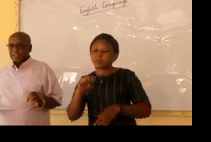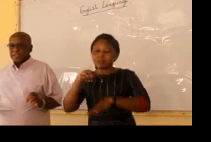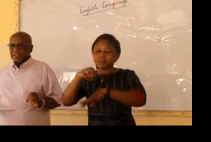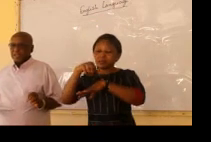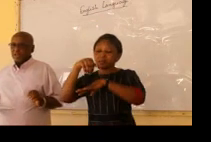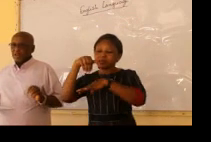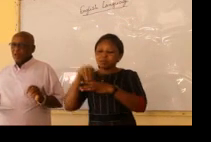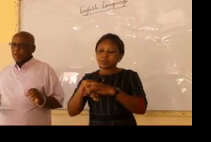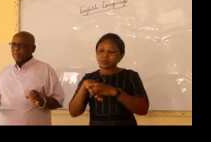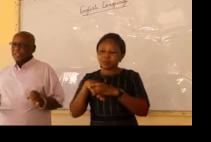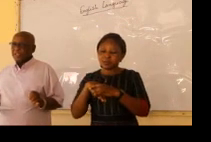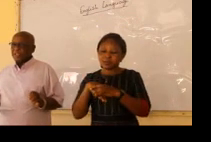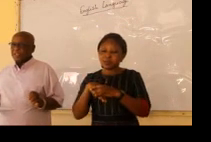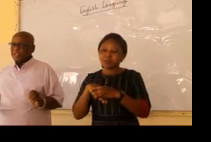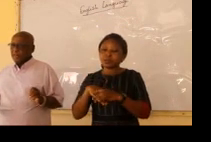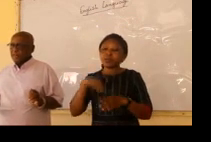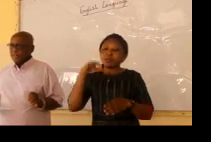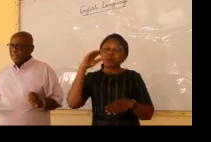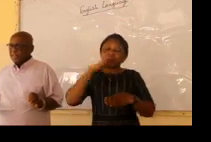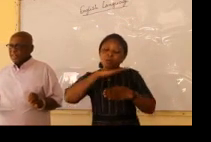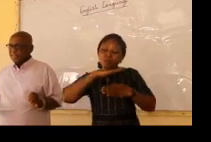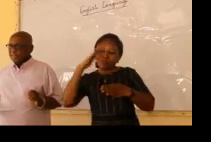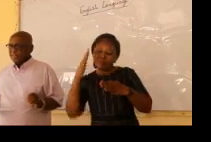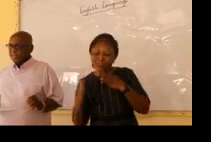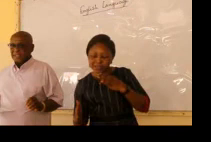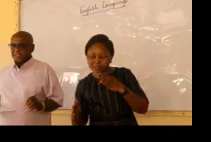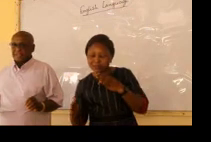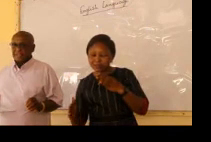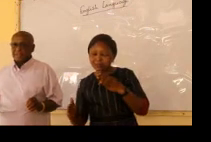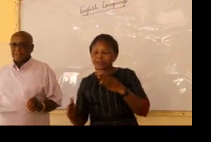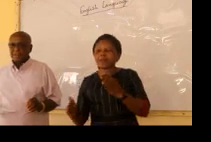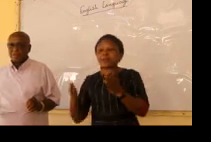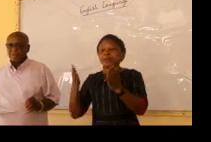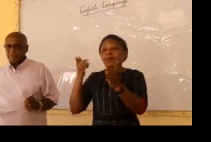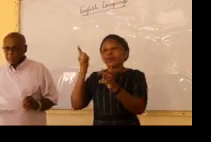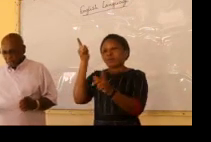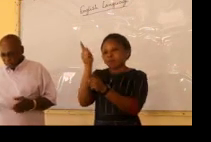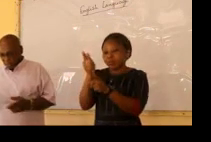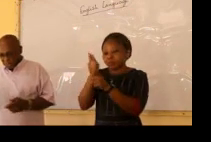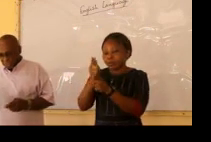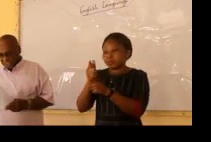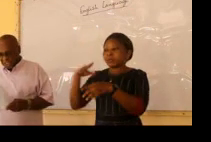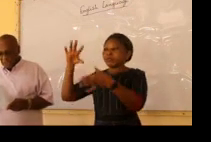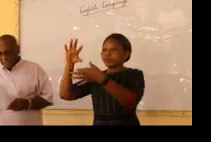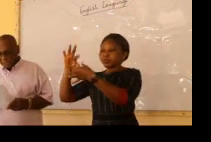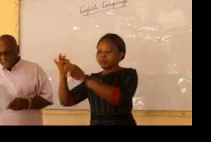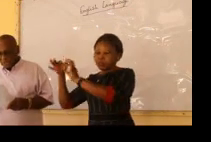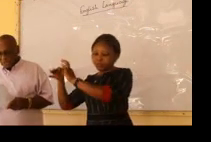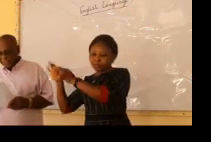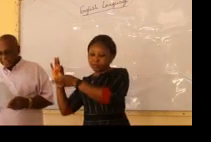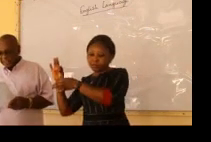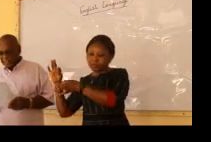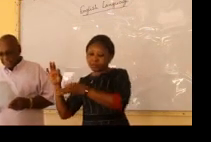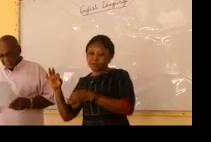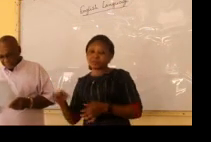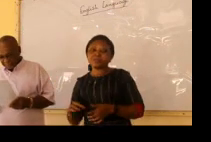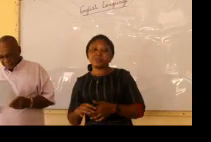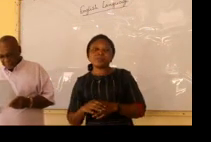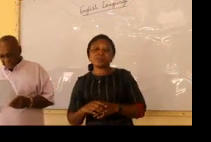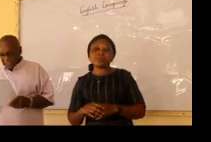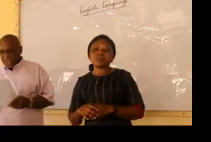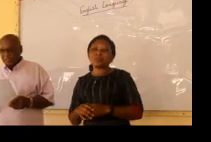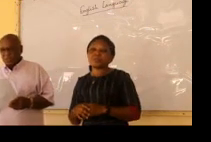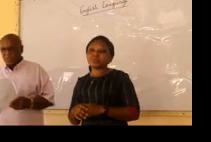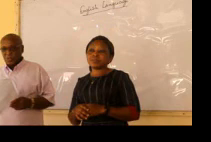in complete correct sentence. It must be in complete correct